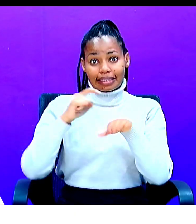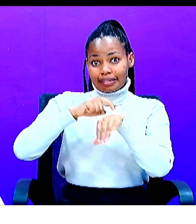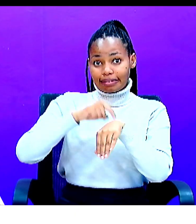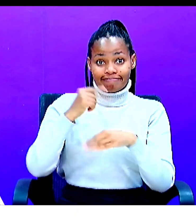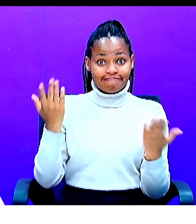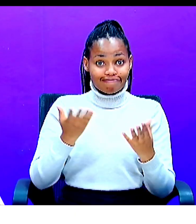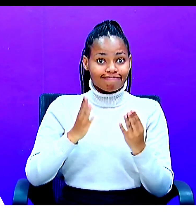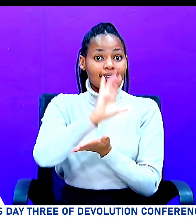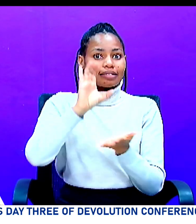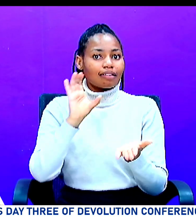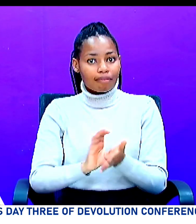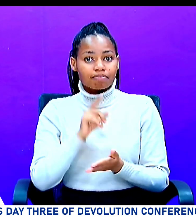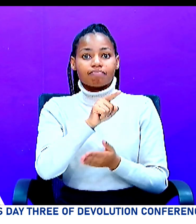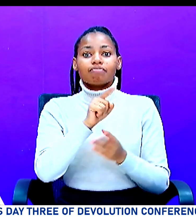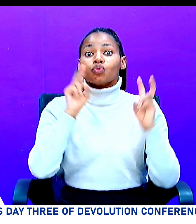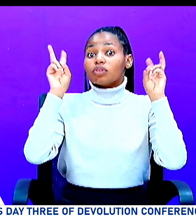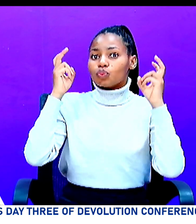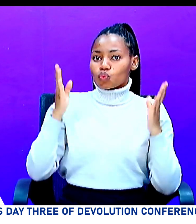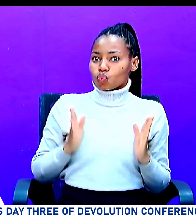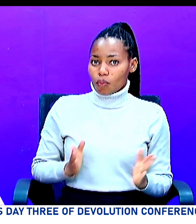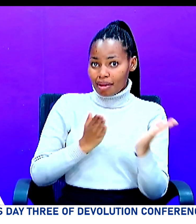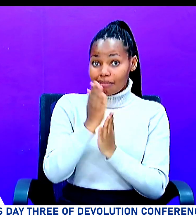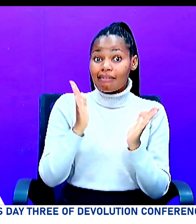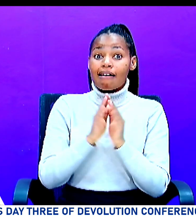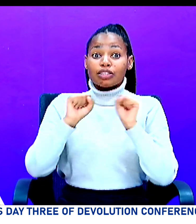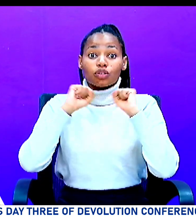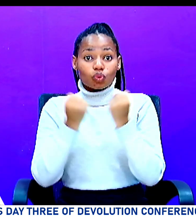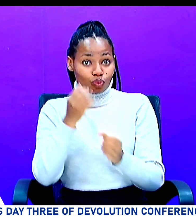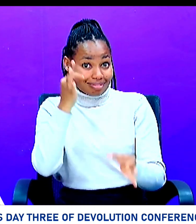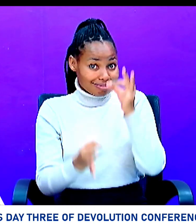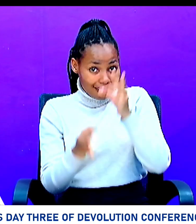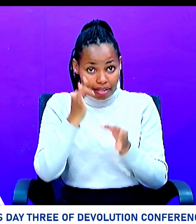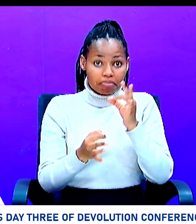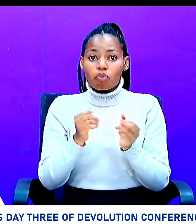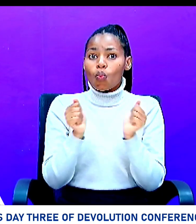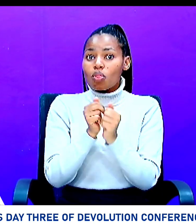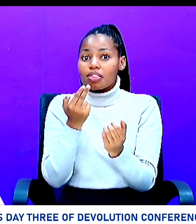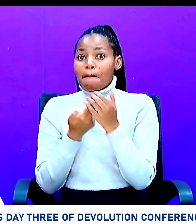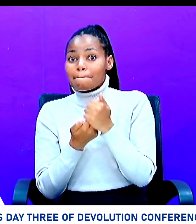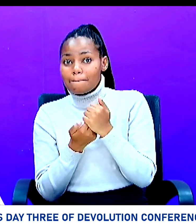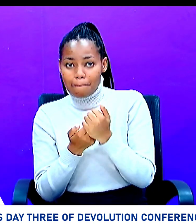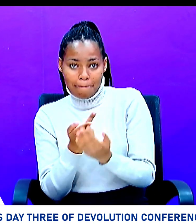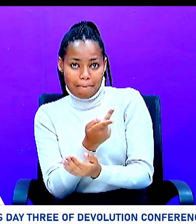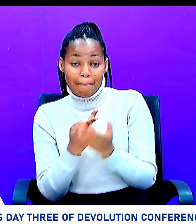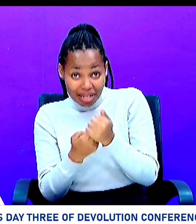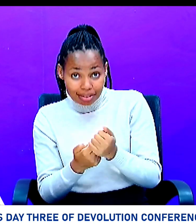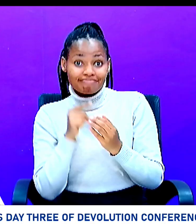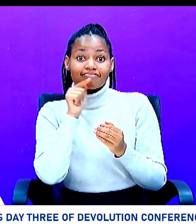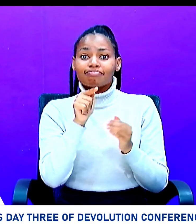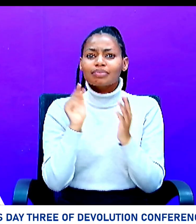The day's session are centered on the theme of human rights and social justice, with participants expected